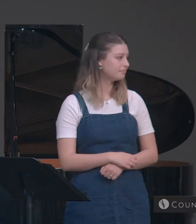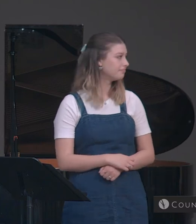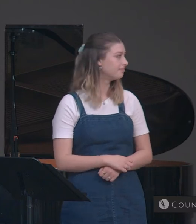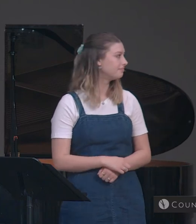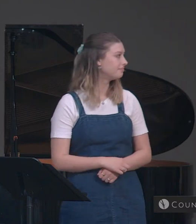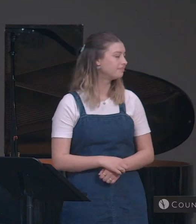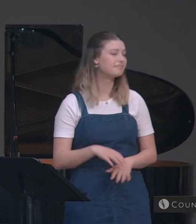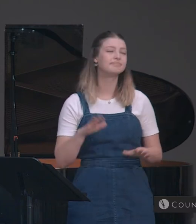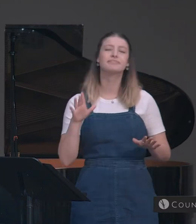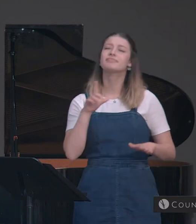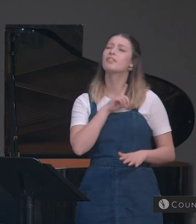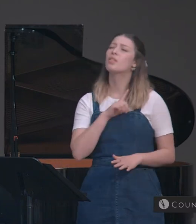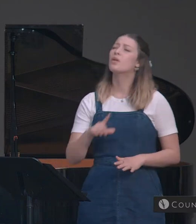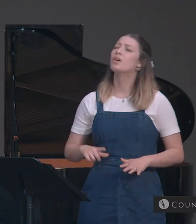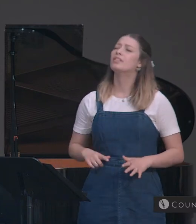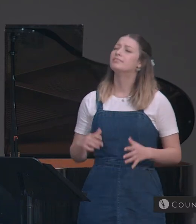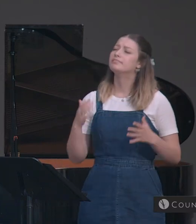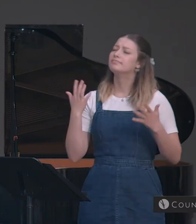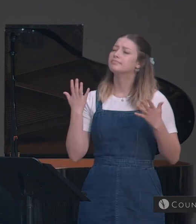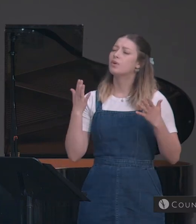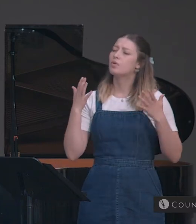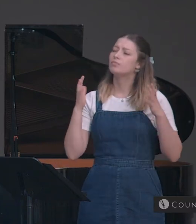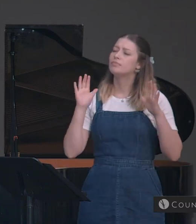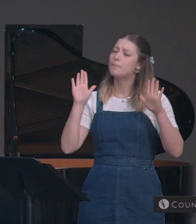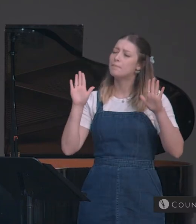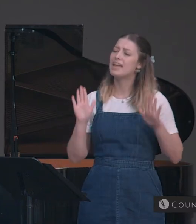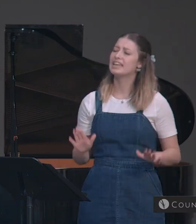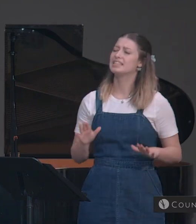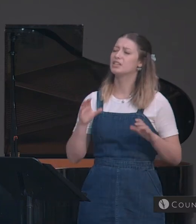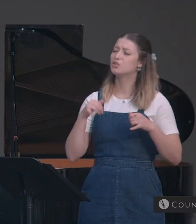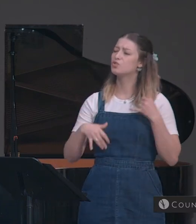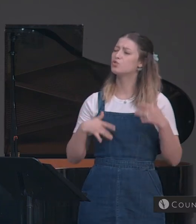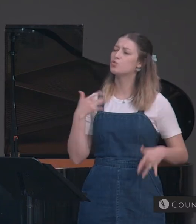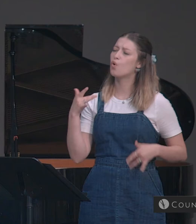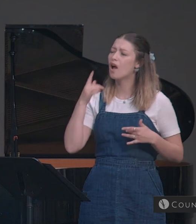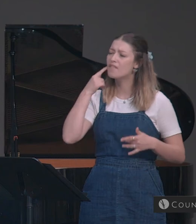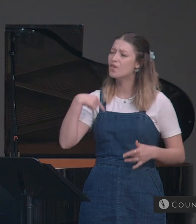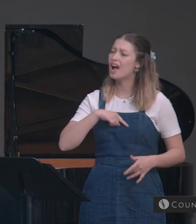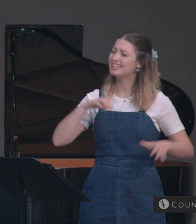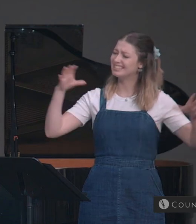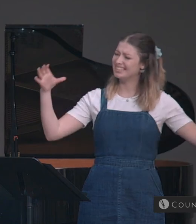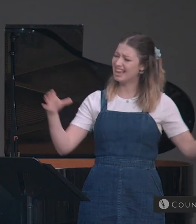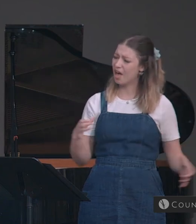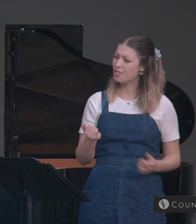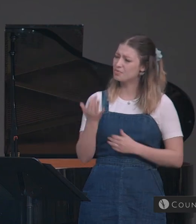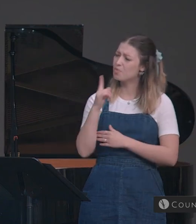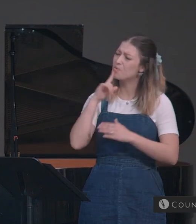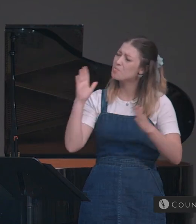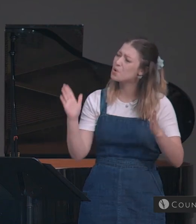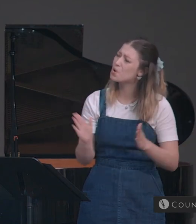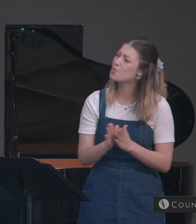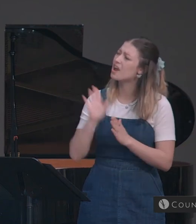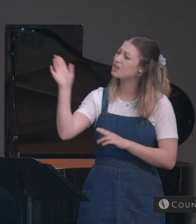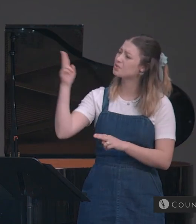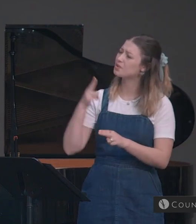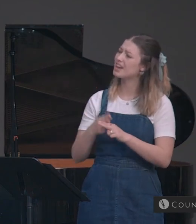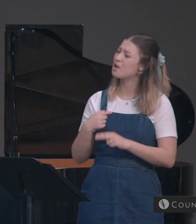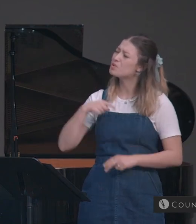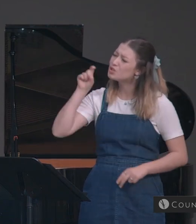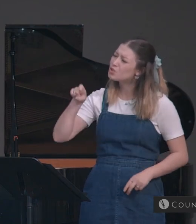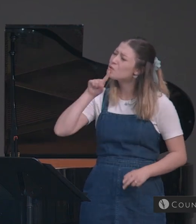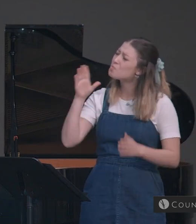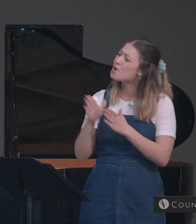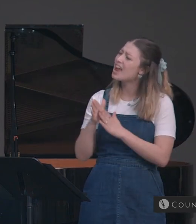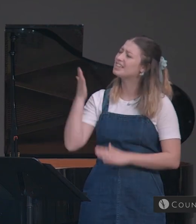there. Lord, what a joy it is for us to once again gather this morning to praise your name, for your name is to be praised. Thank